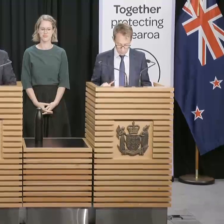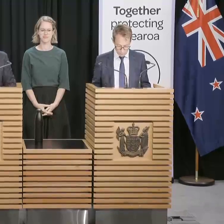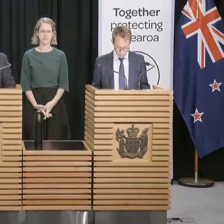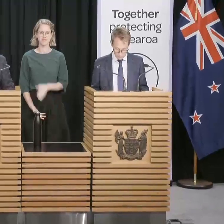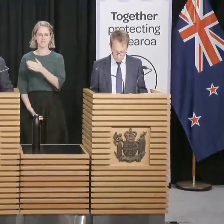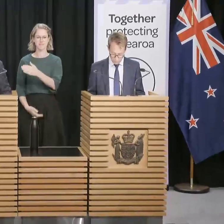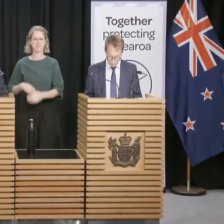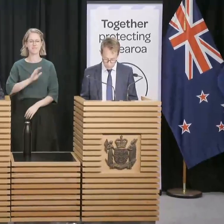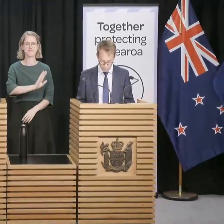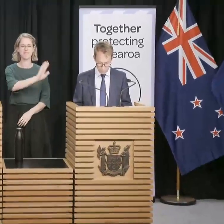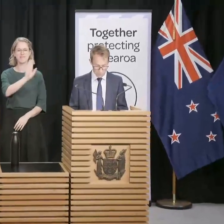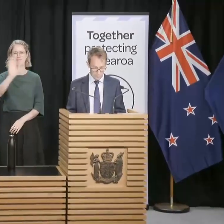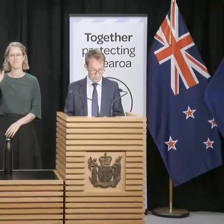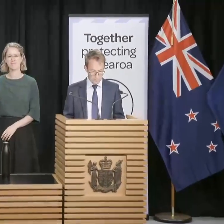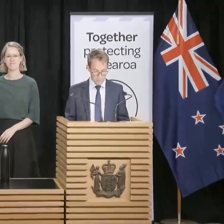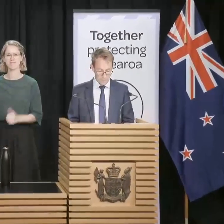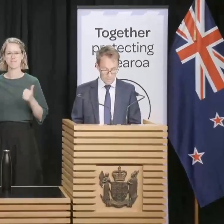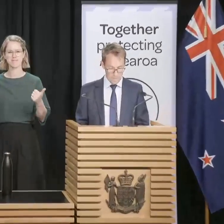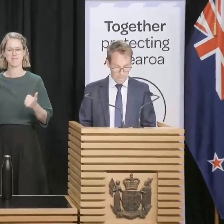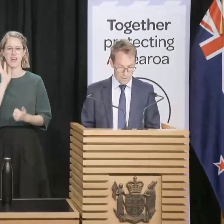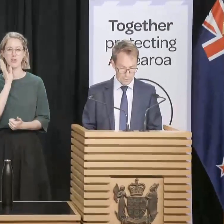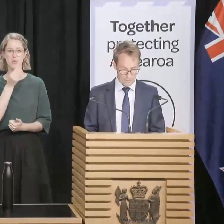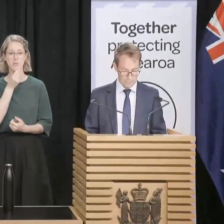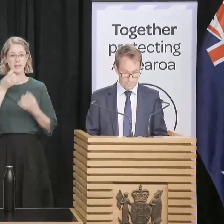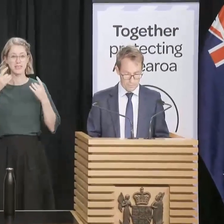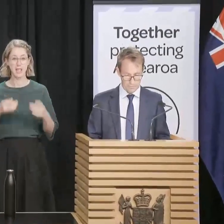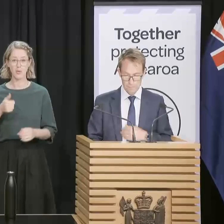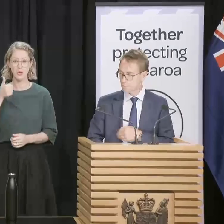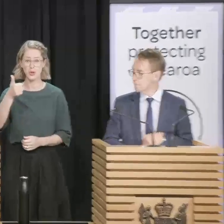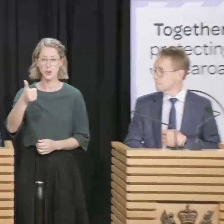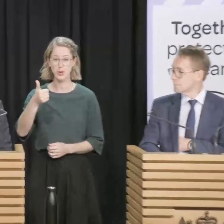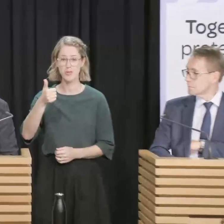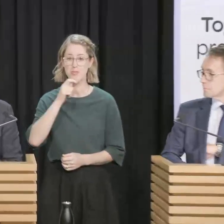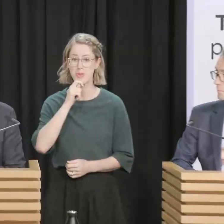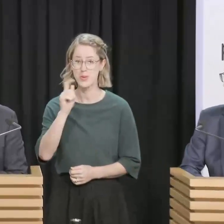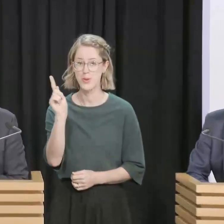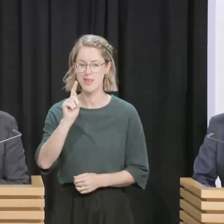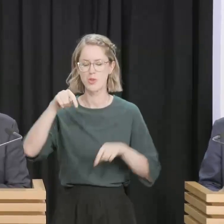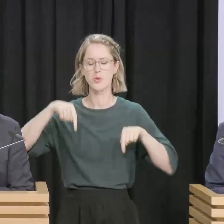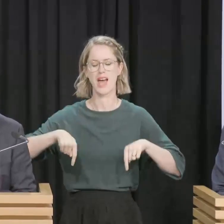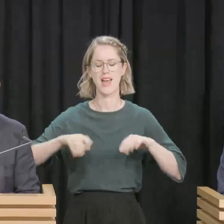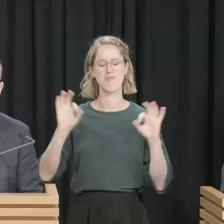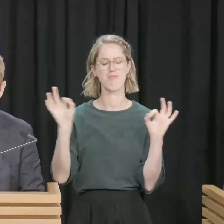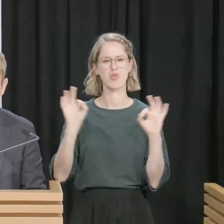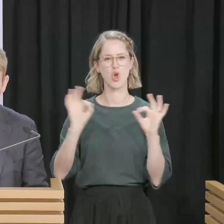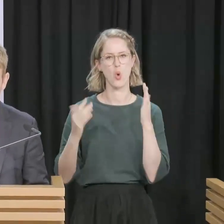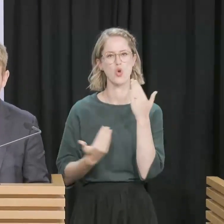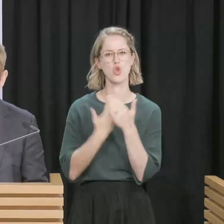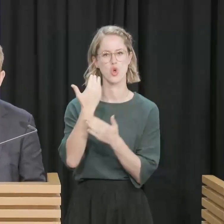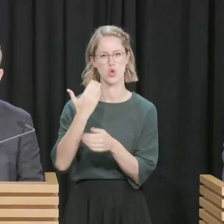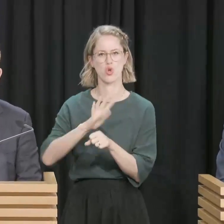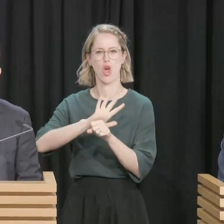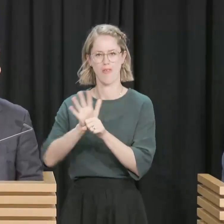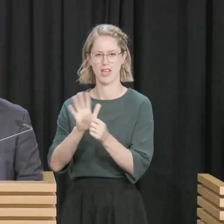Kia ora koutou, good afternoon everybody. I'll begin with some good news that once again today there are no new cases to report